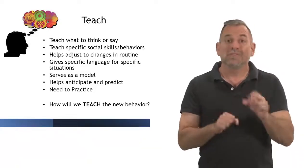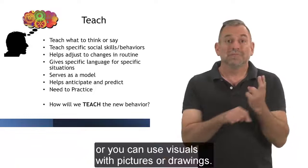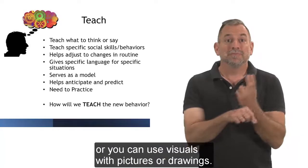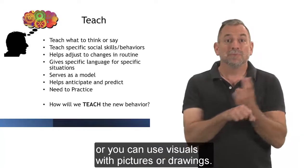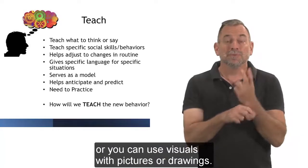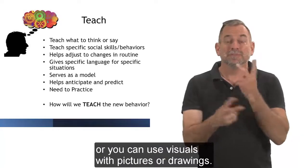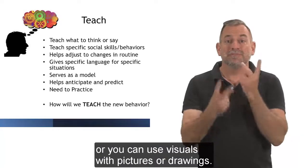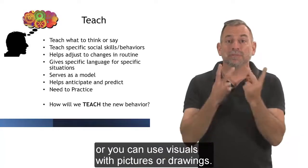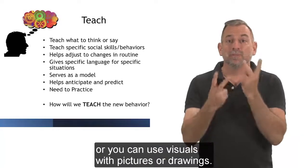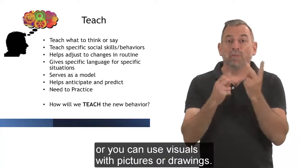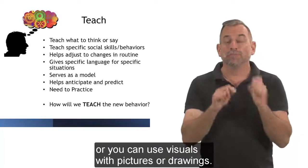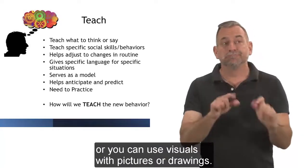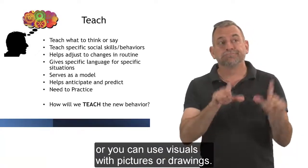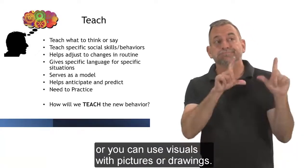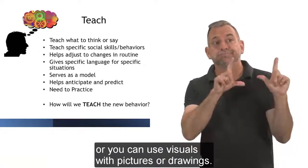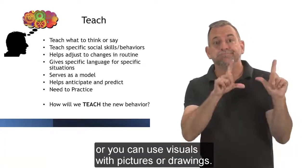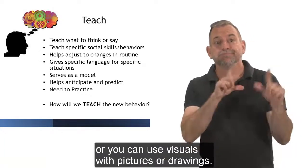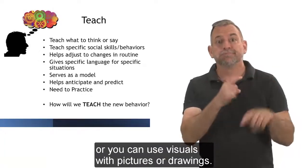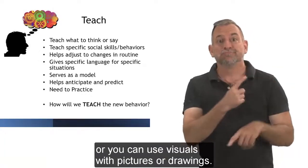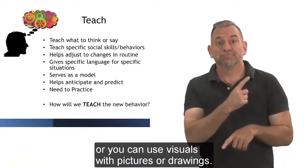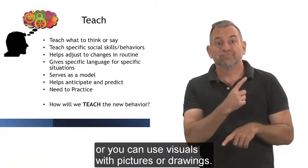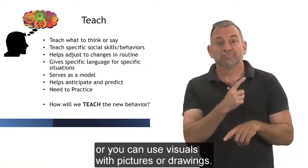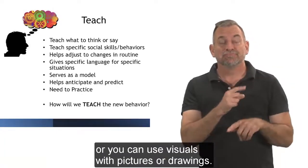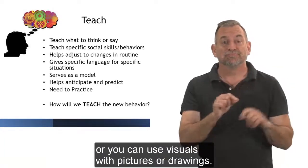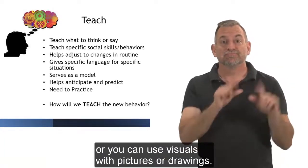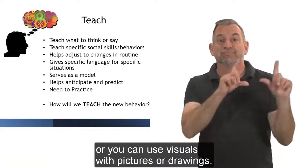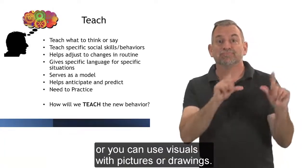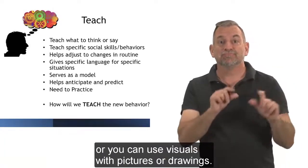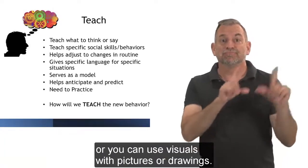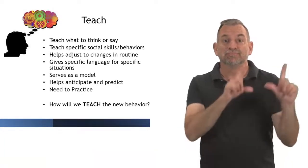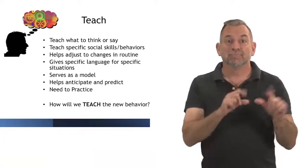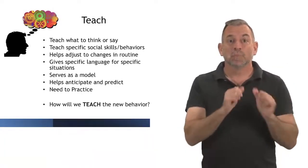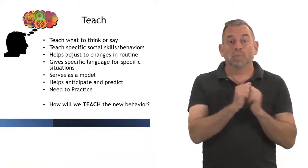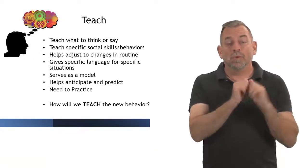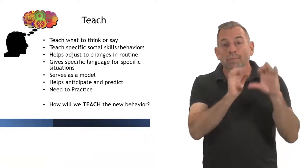Or you can use visuals with pictures or drawings.